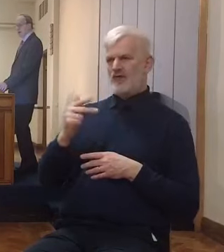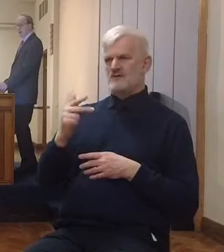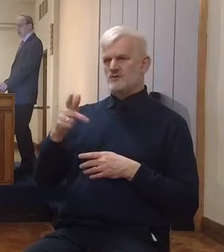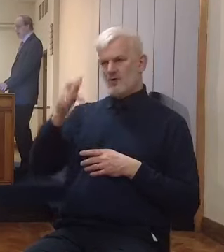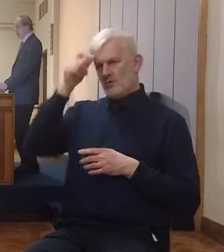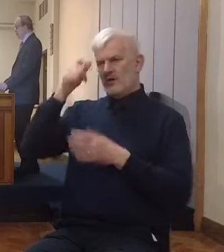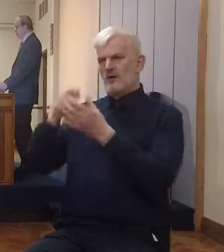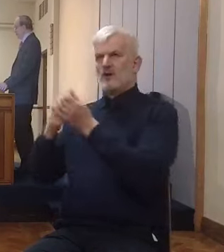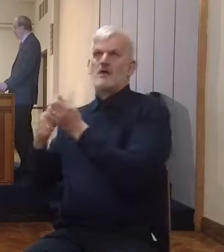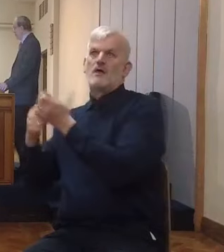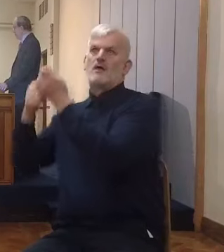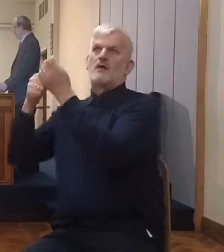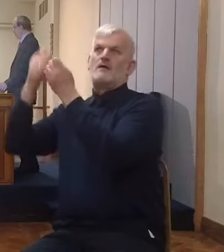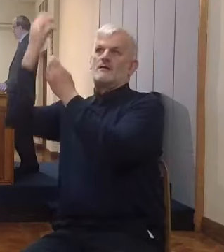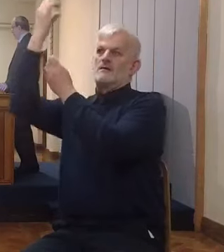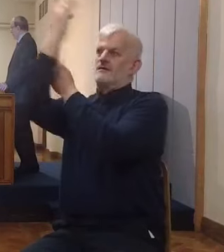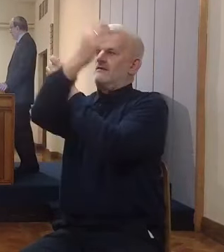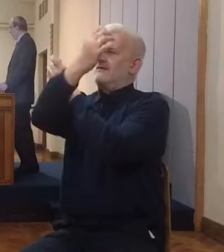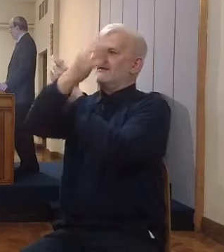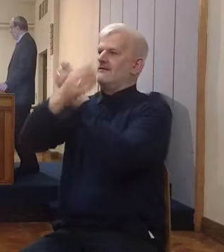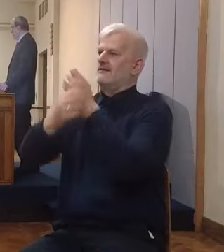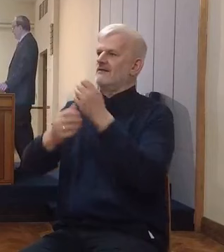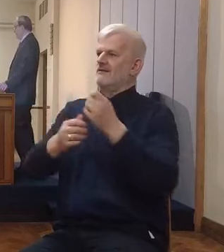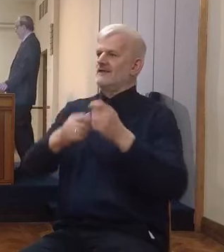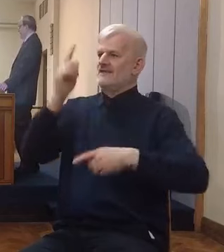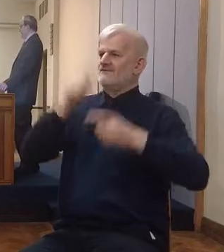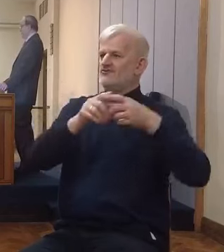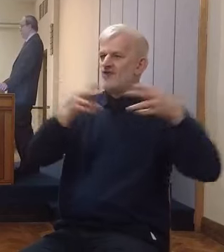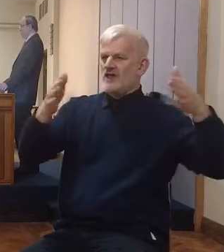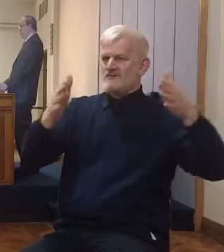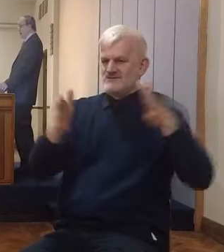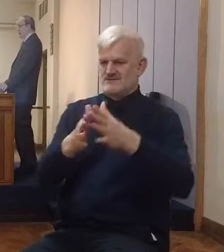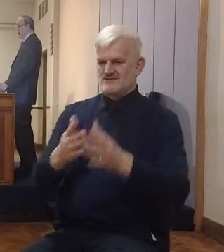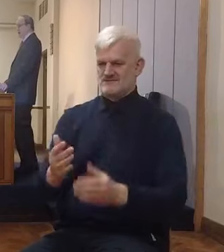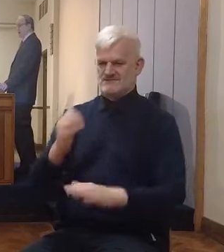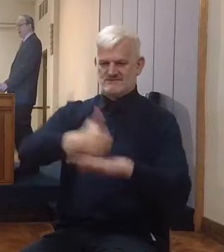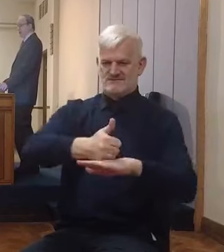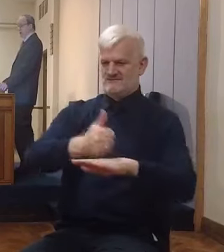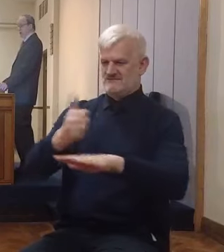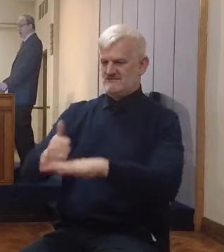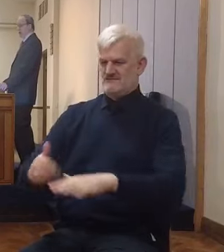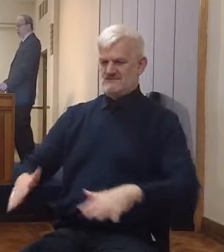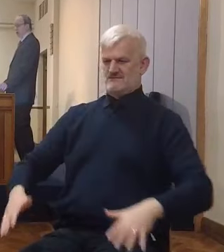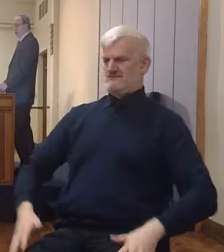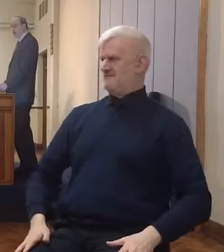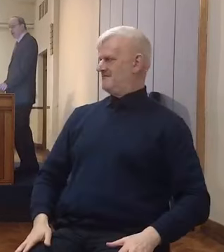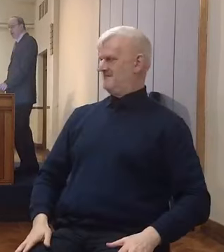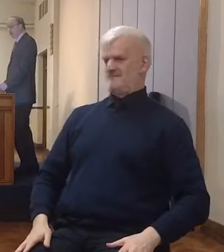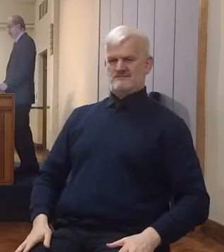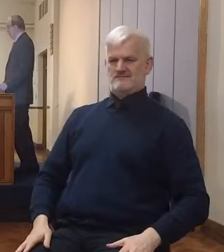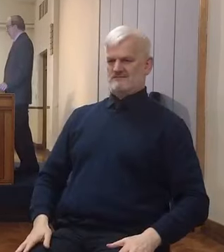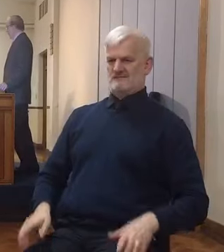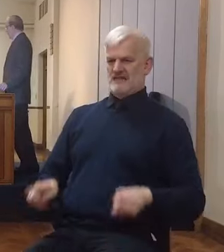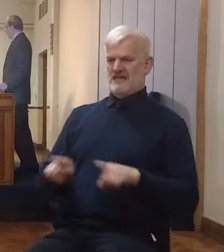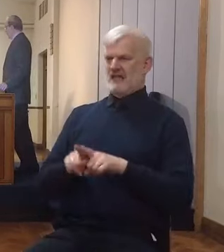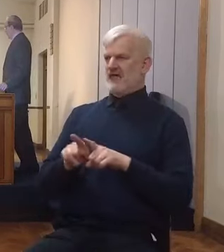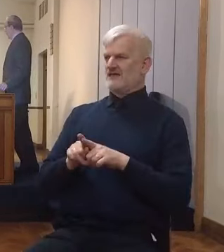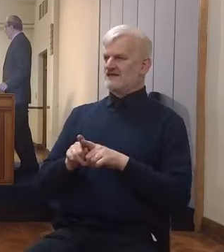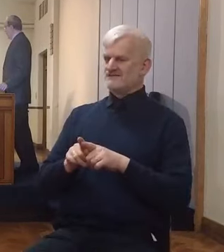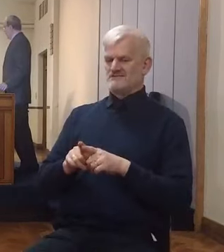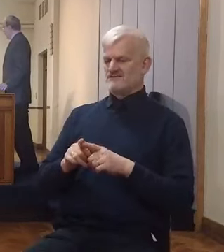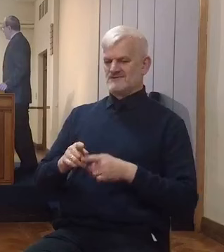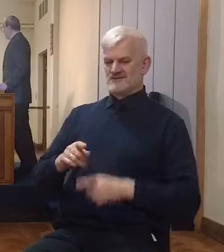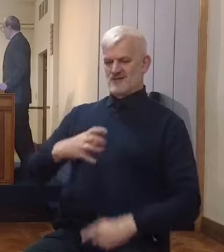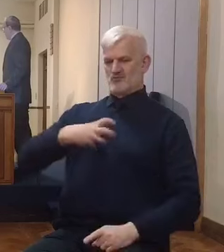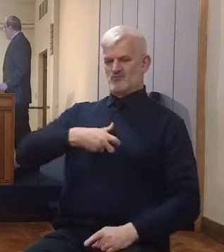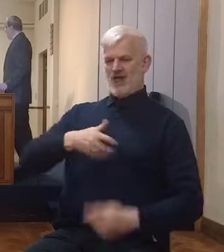microphones, different shapes and sizes and stands, and set them all up. It looked as though the world's press were arriving.